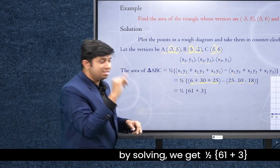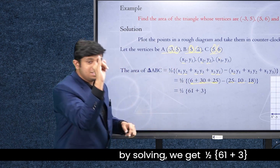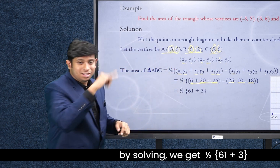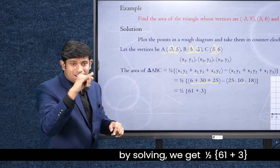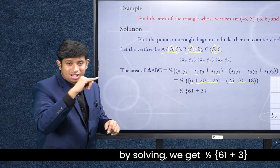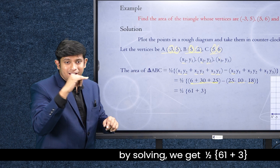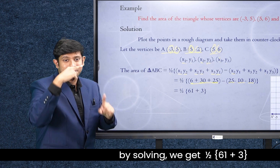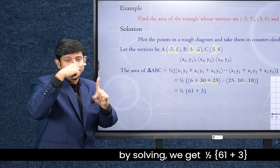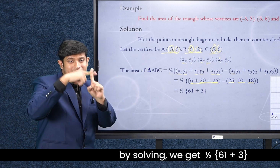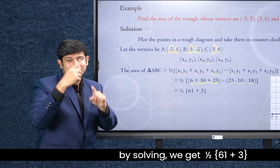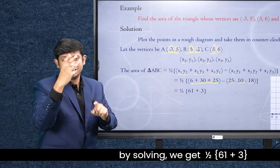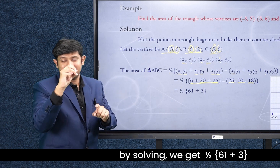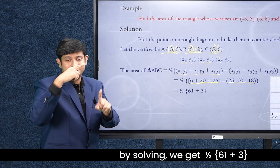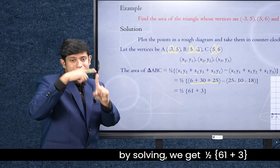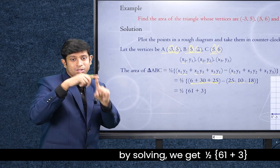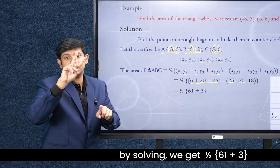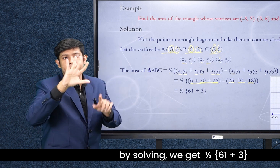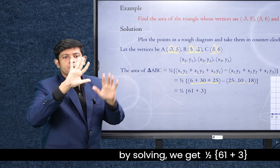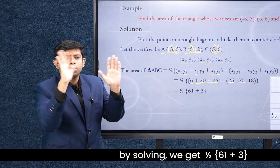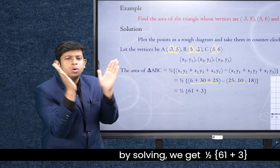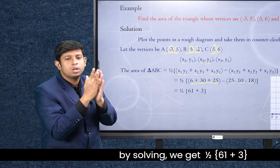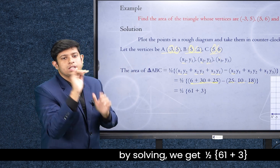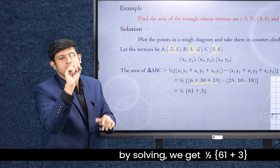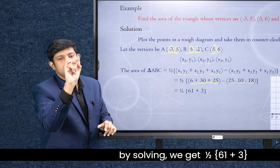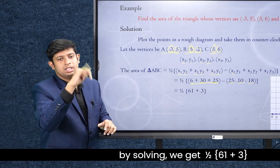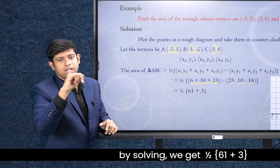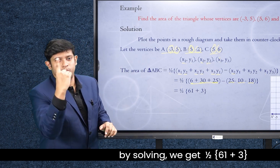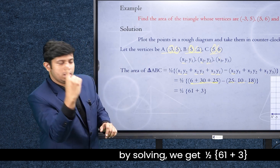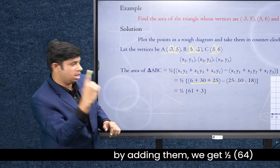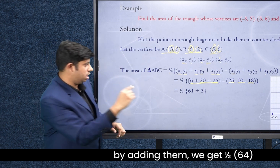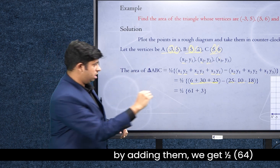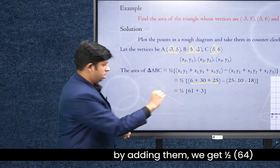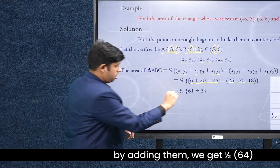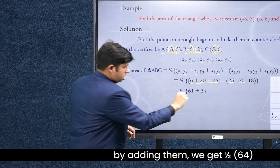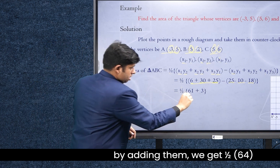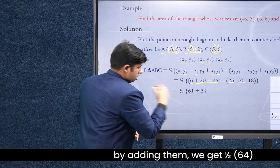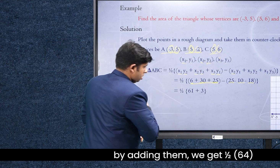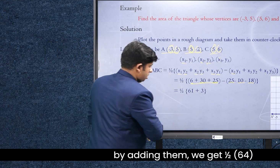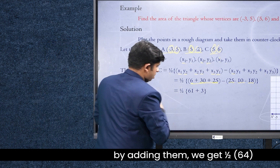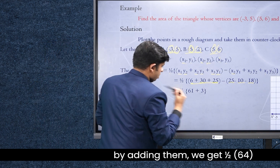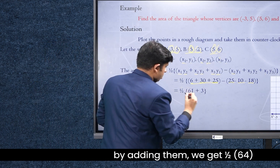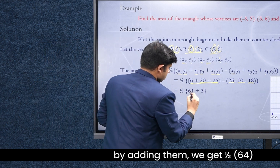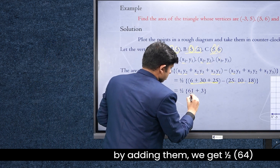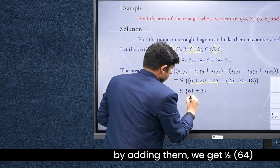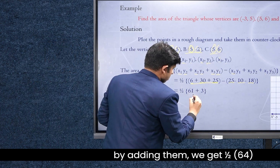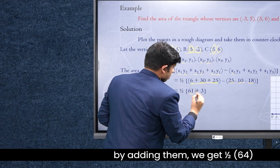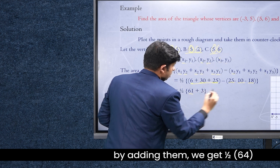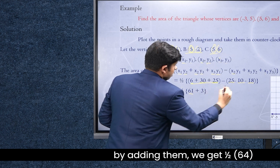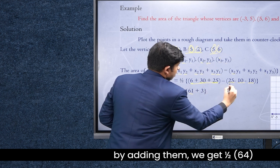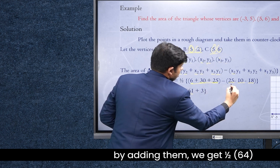By solving, we get half into 61 plus 3. By adding them, we get half into 64.